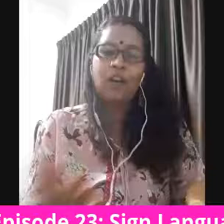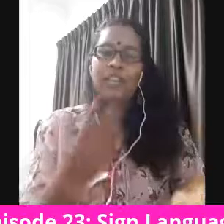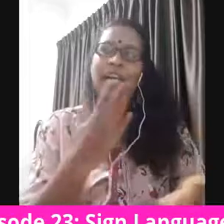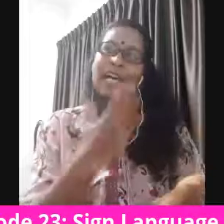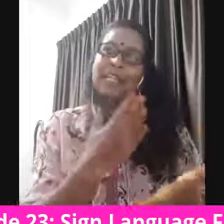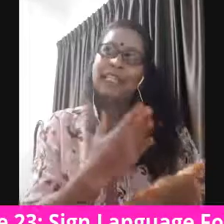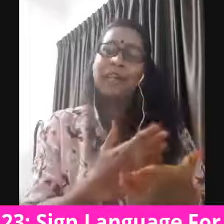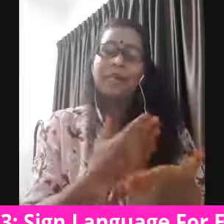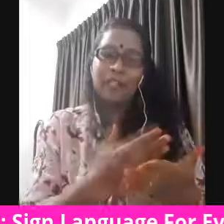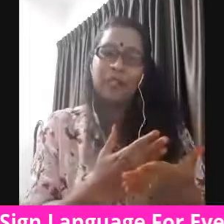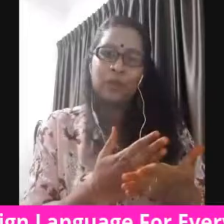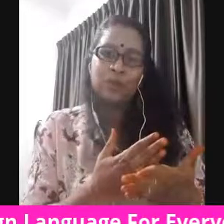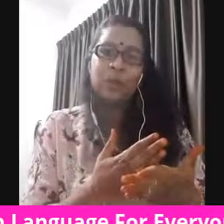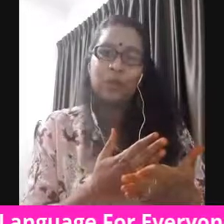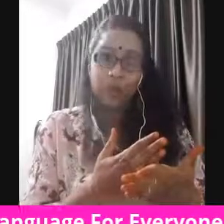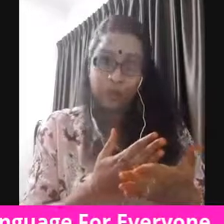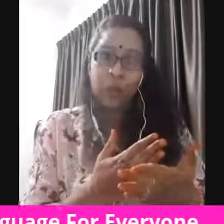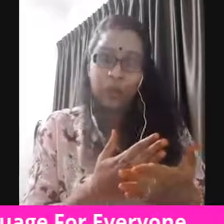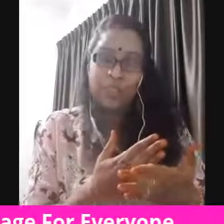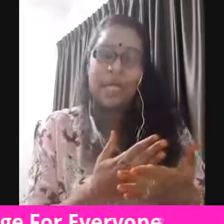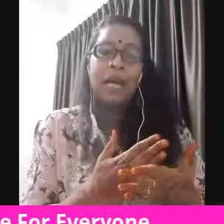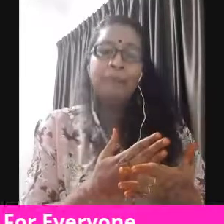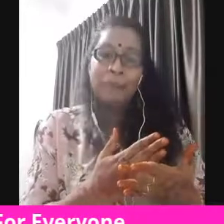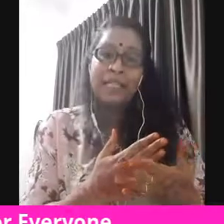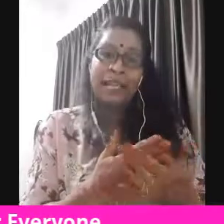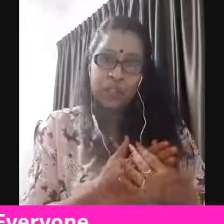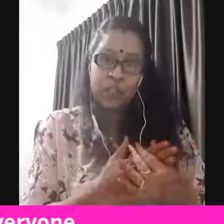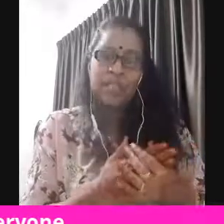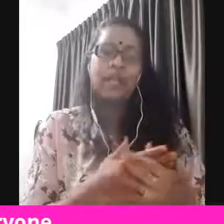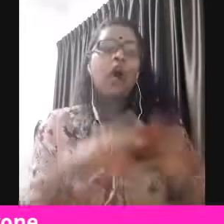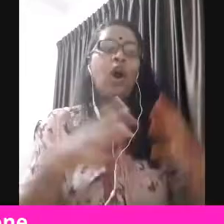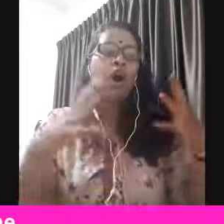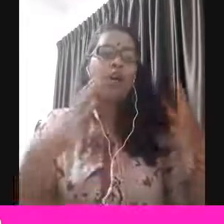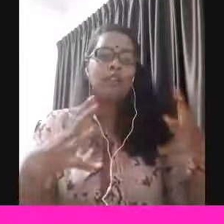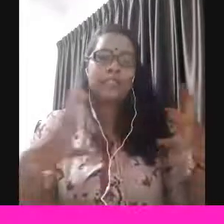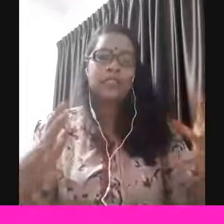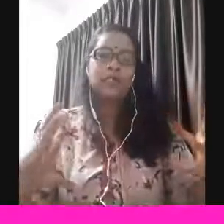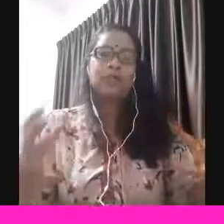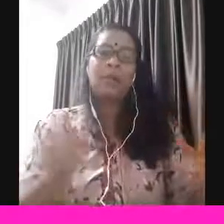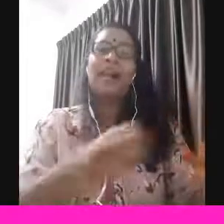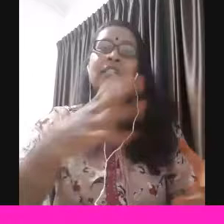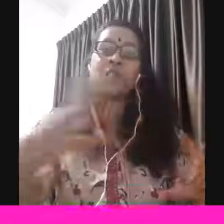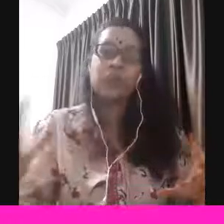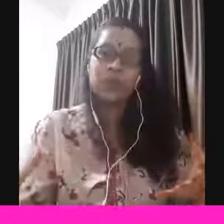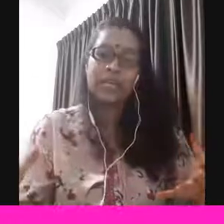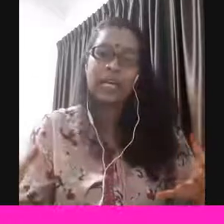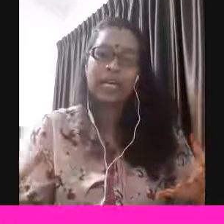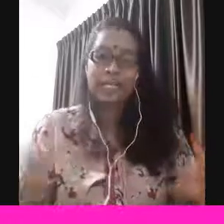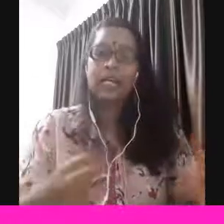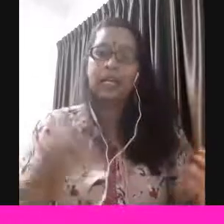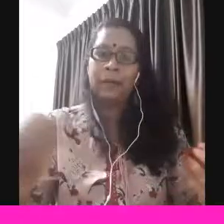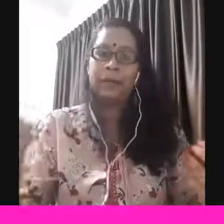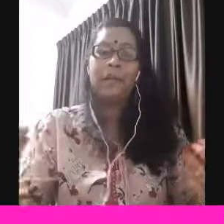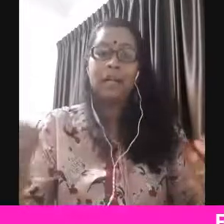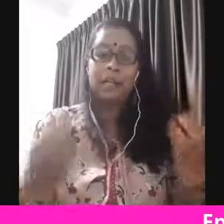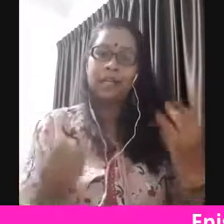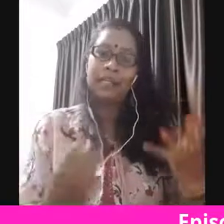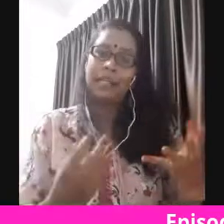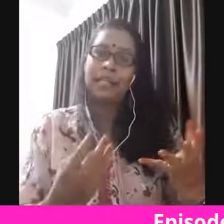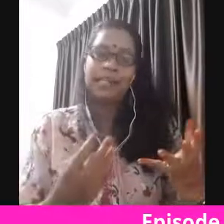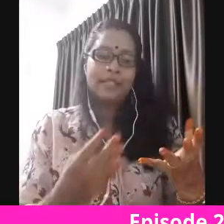teachers. Okay, and coming Monday also we got one course. PPD arranged Okay. it, and all teachers from other schools are